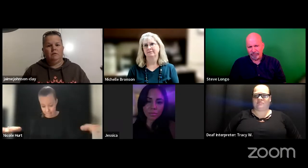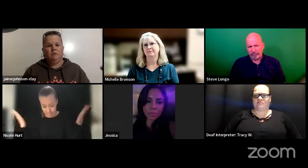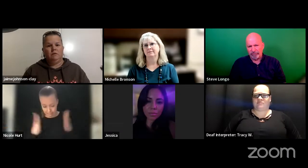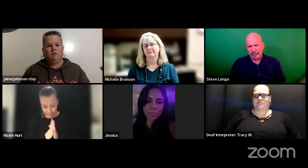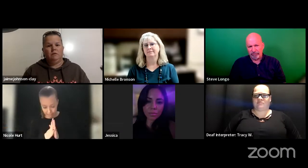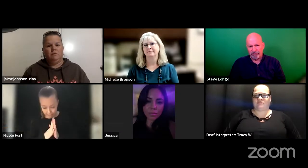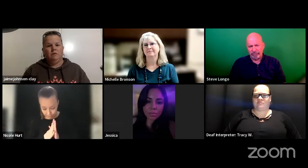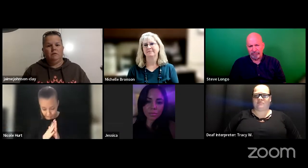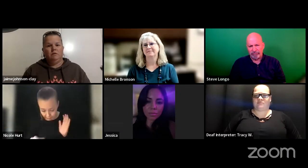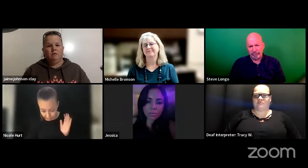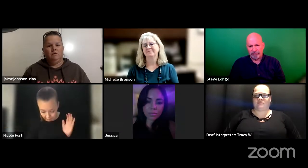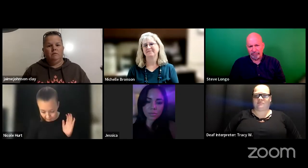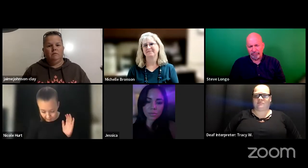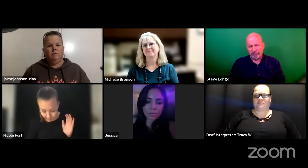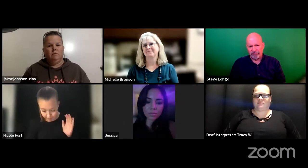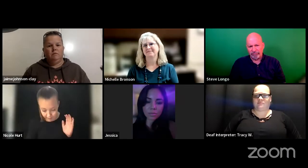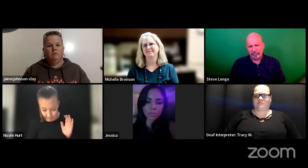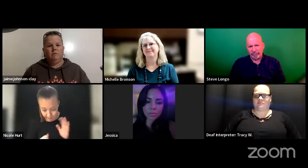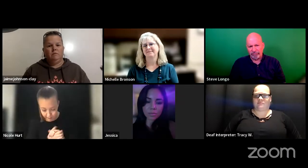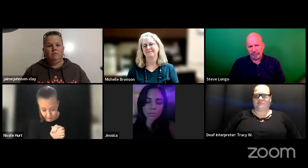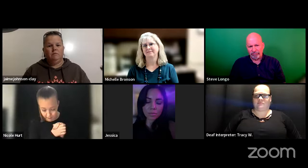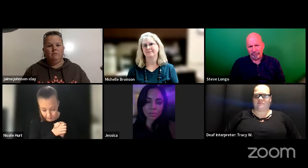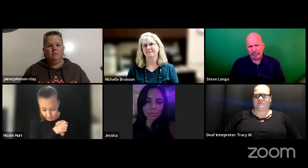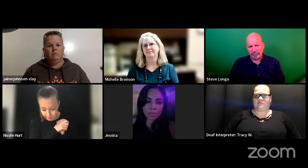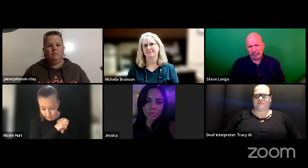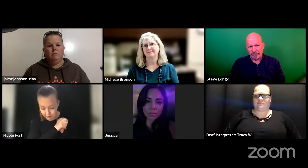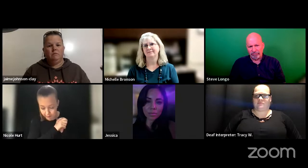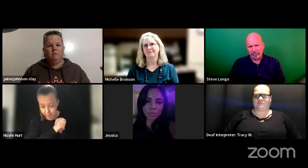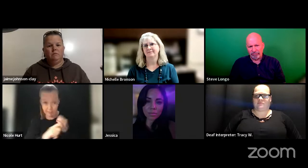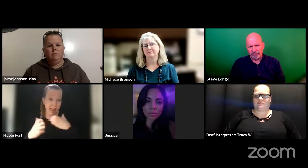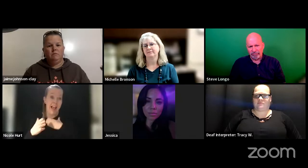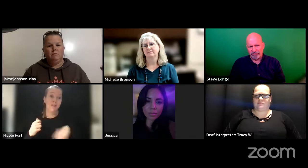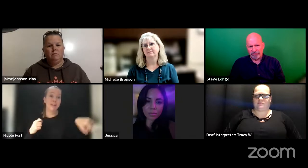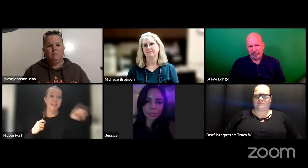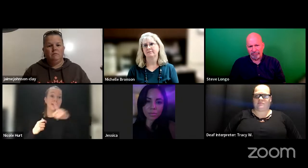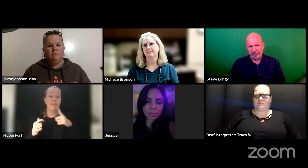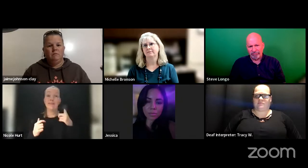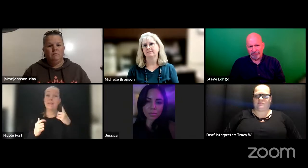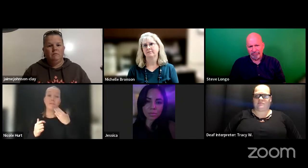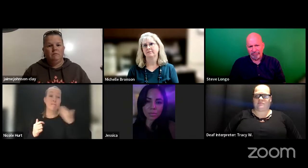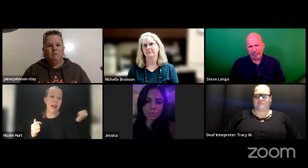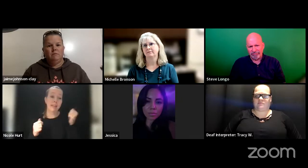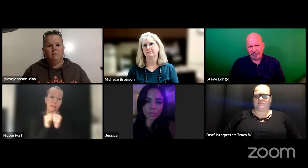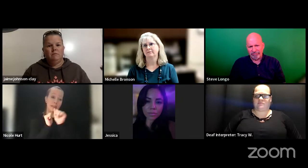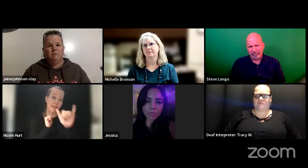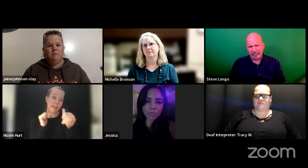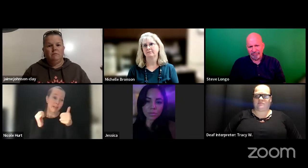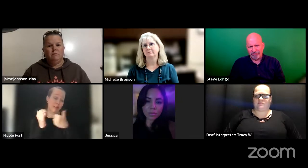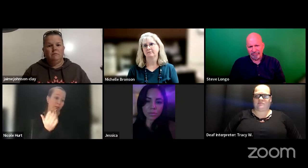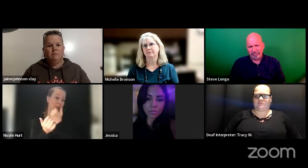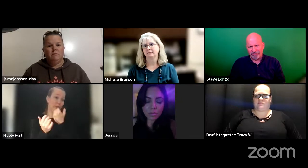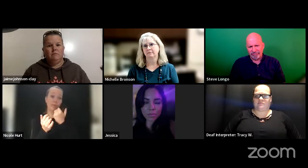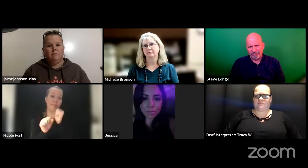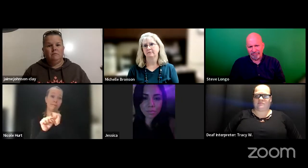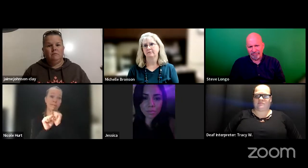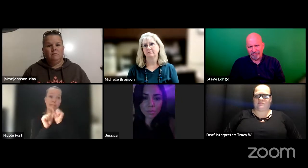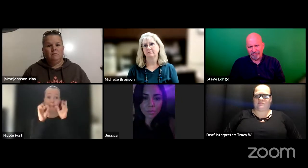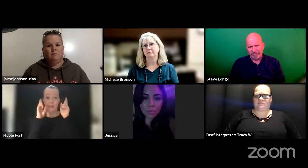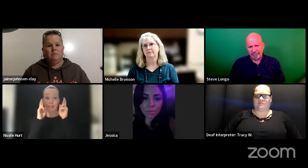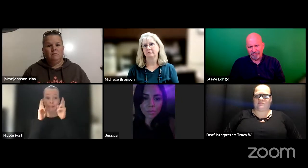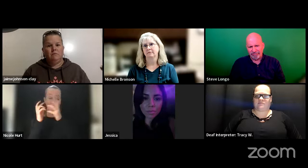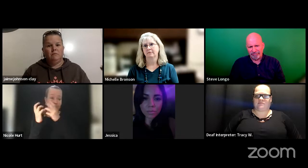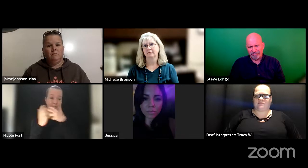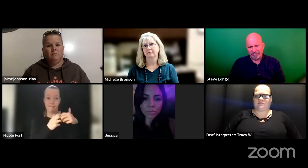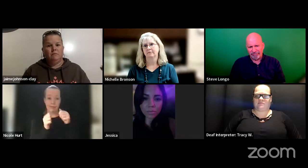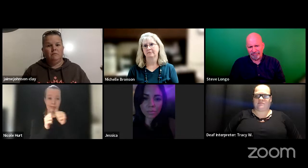with over the last number of months and enable her to focus on what she needs to do as director.